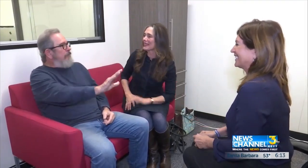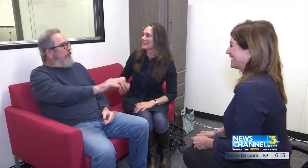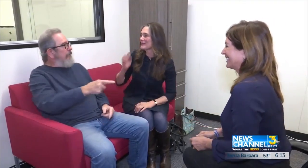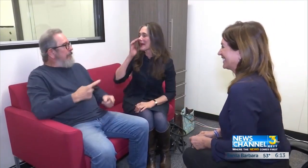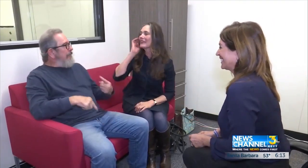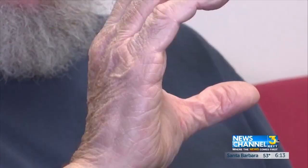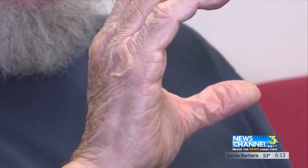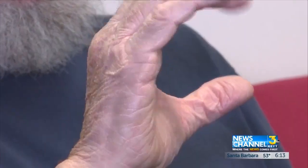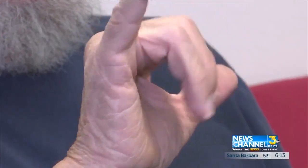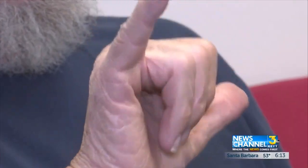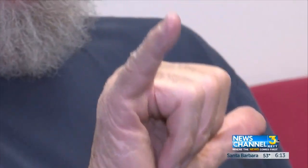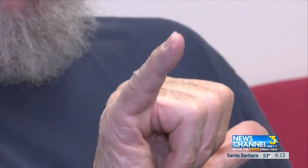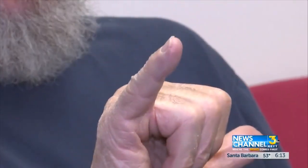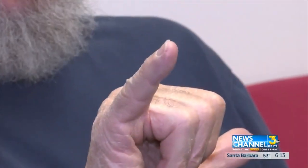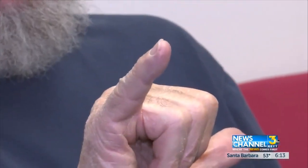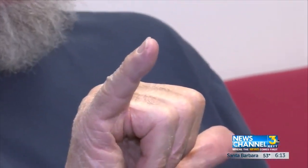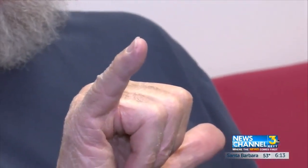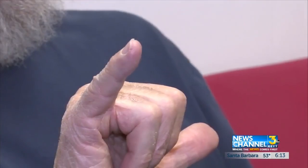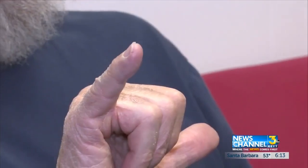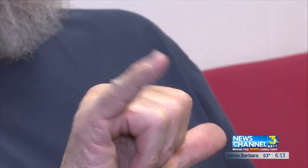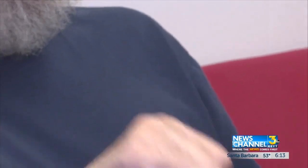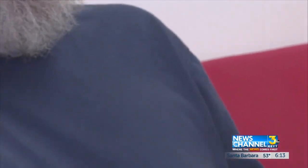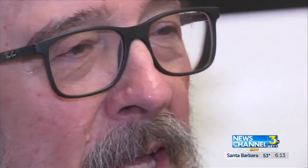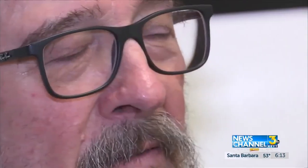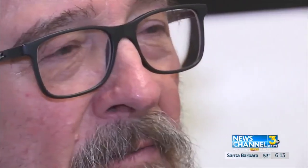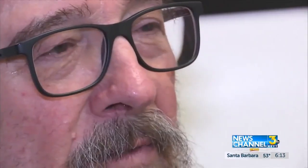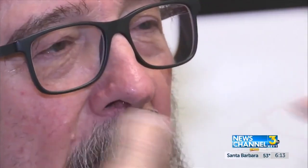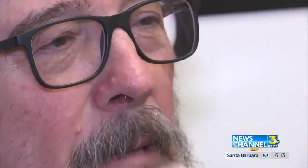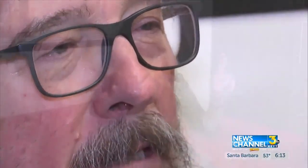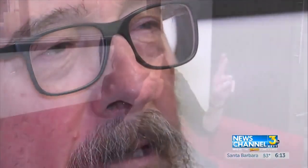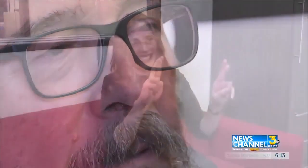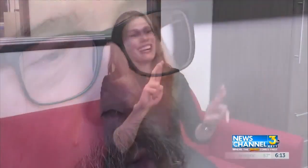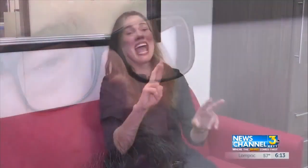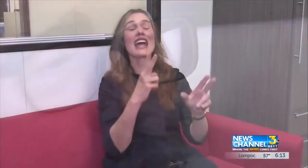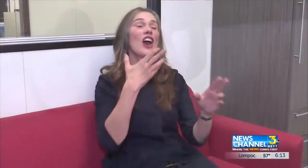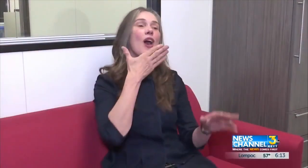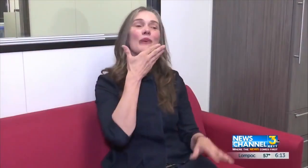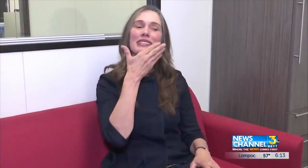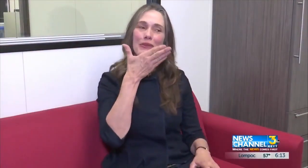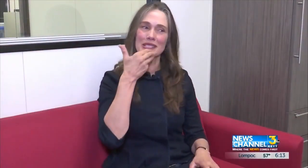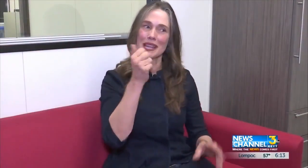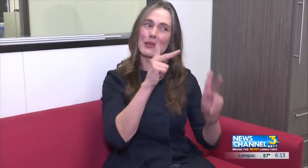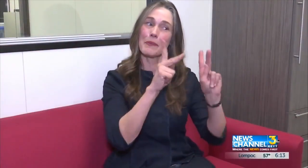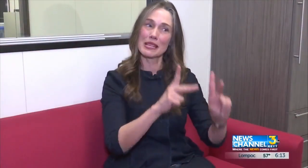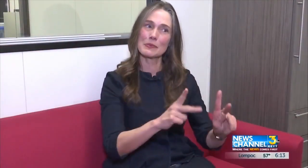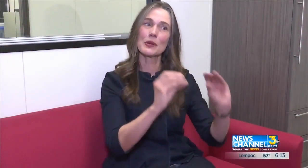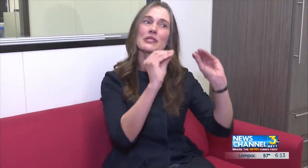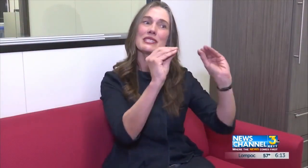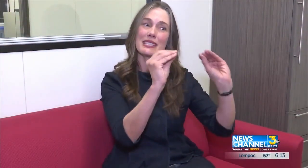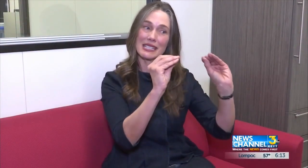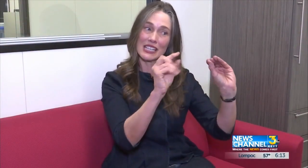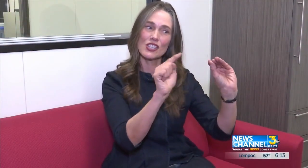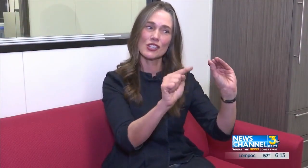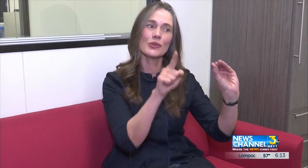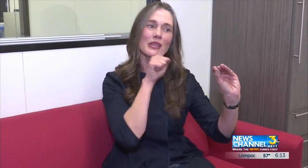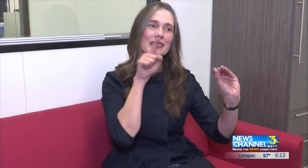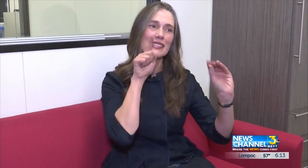the ASL alphabet, while words are expressed through movements. And always I would say the best person to teach you is a